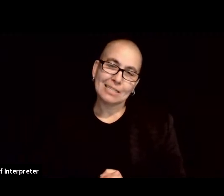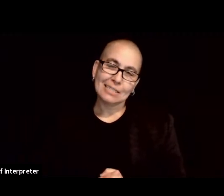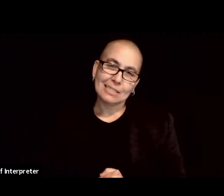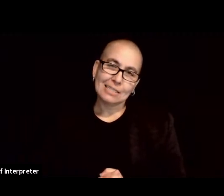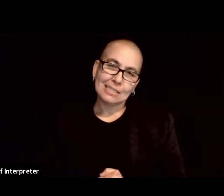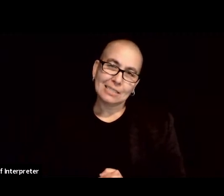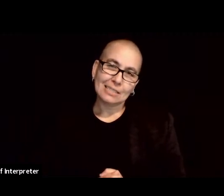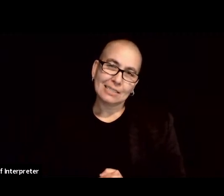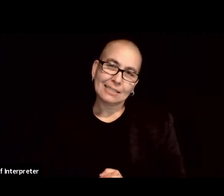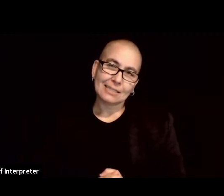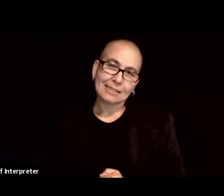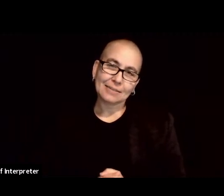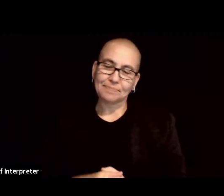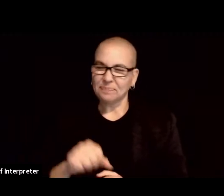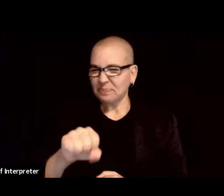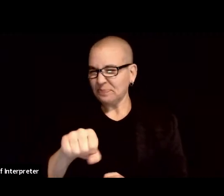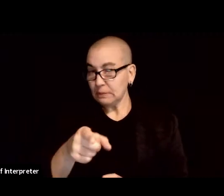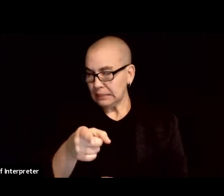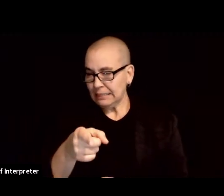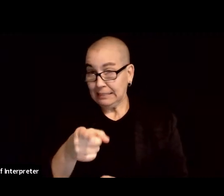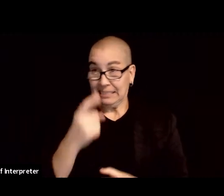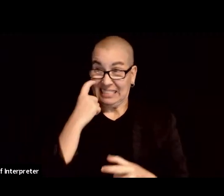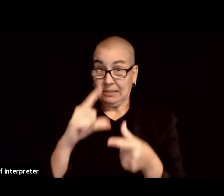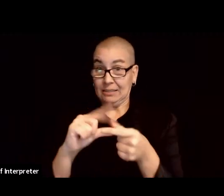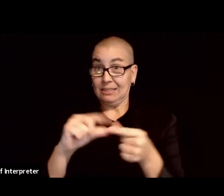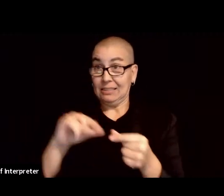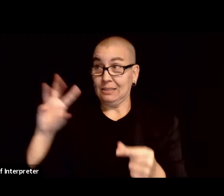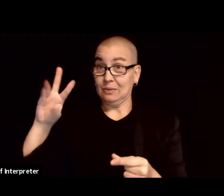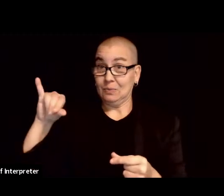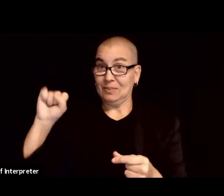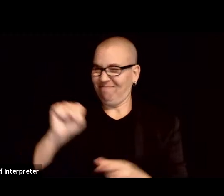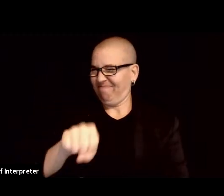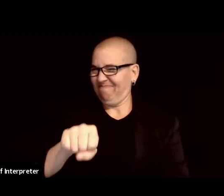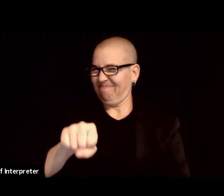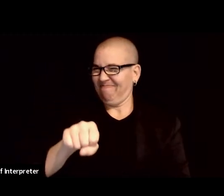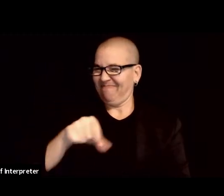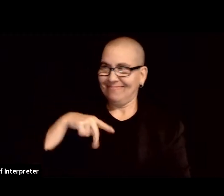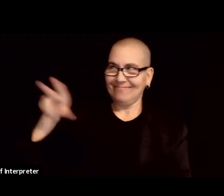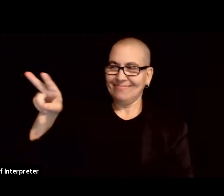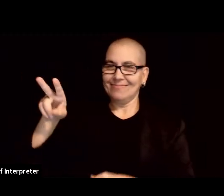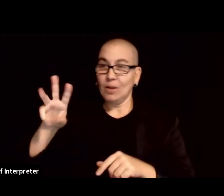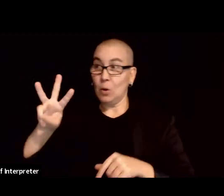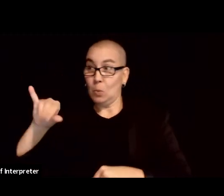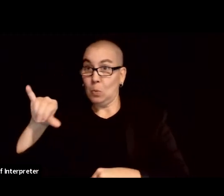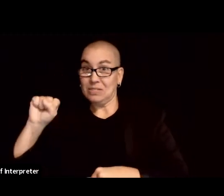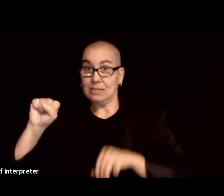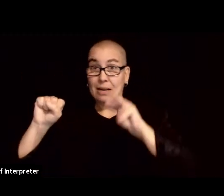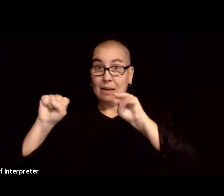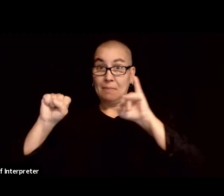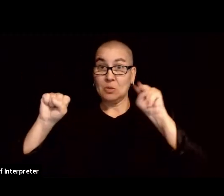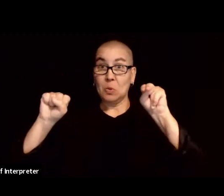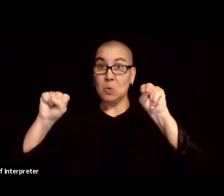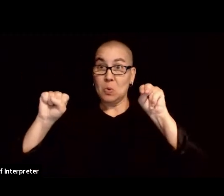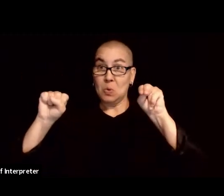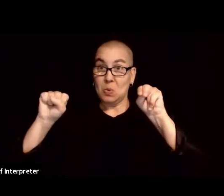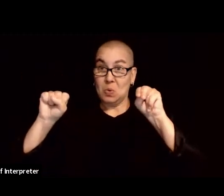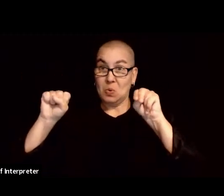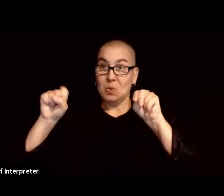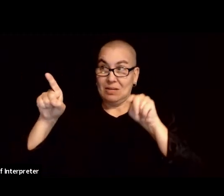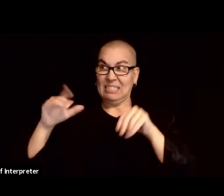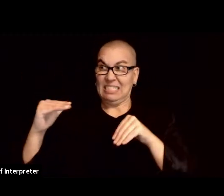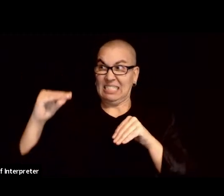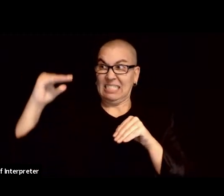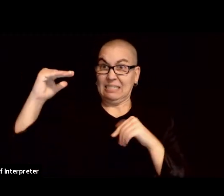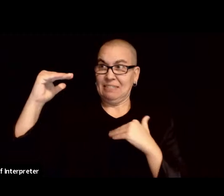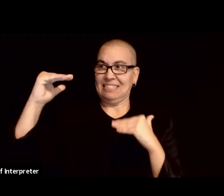right. We've kind of been back and forth with different trends at different times in our two states. Certainly, the